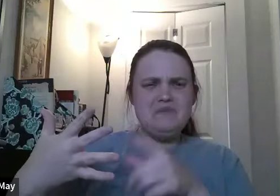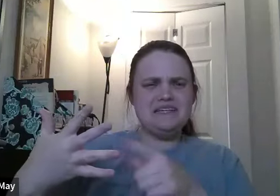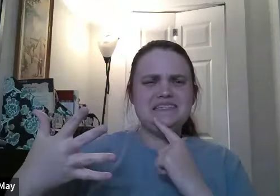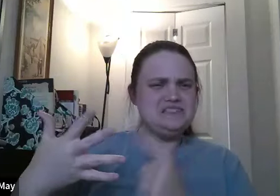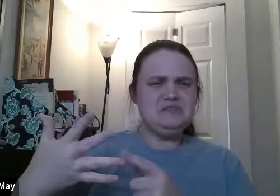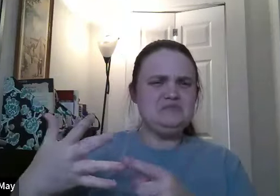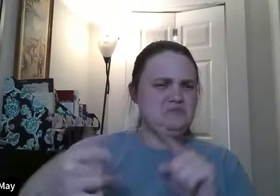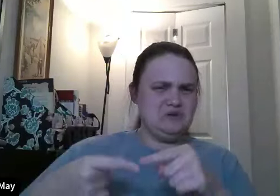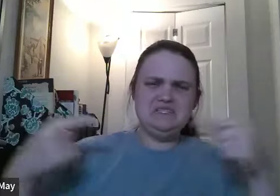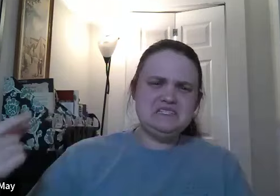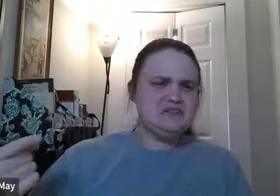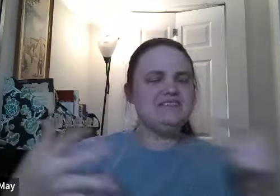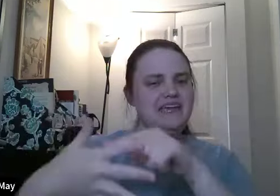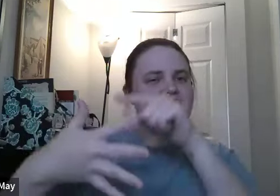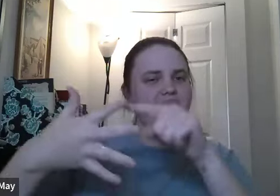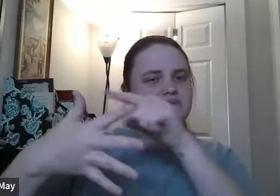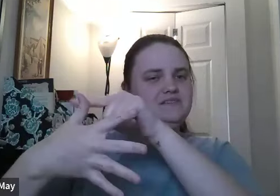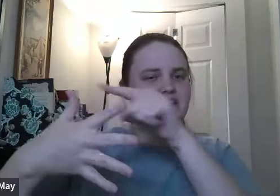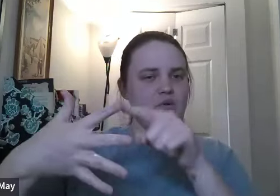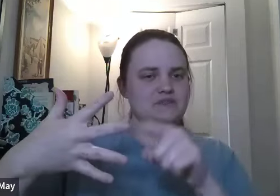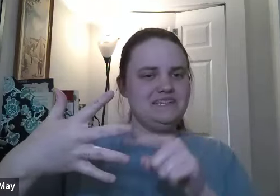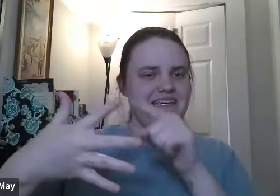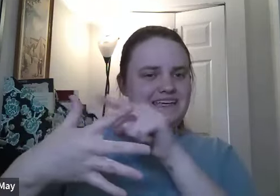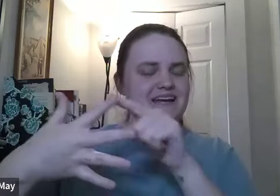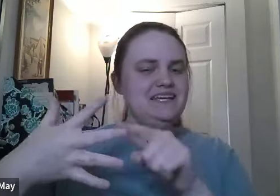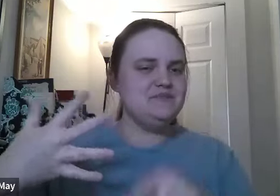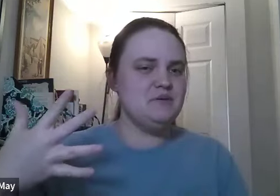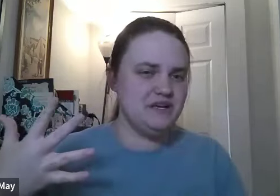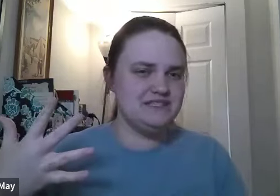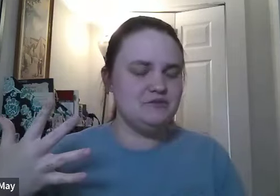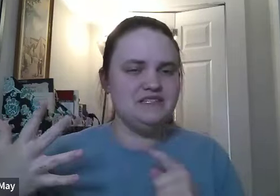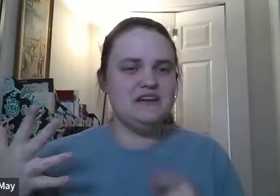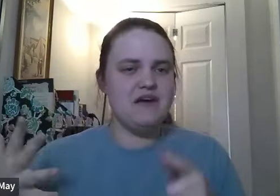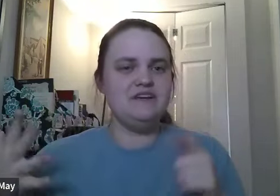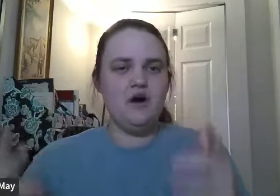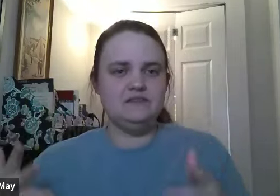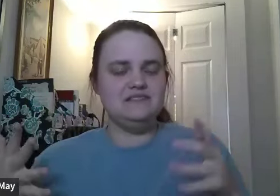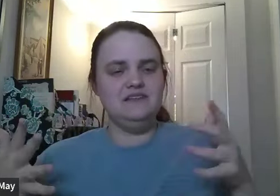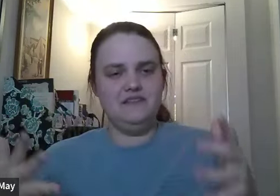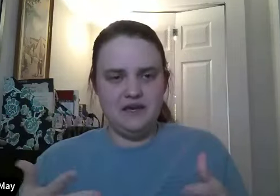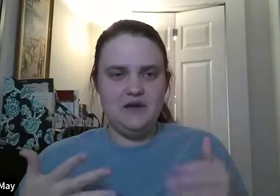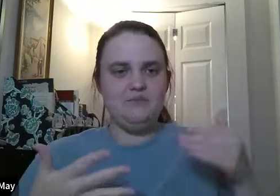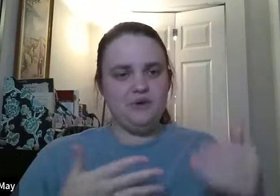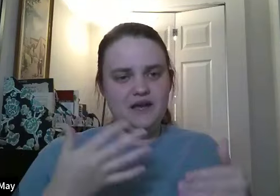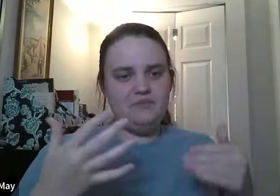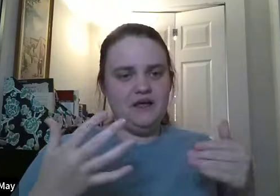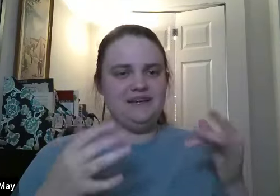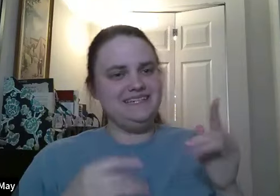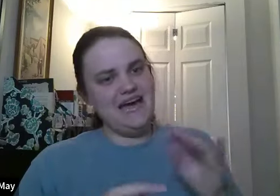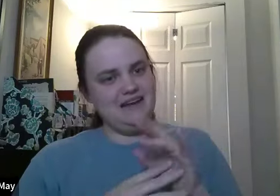my sister were disagreeing. Like it helps to like almost, it kind of keeps them in place. So instead of having to constantly like bring up like my dad or